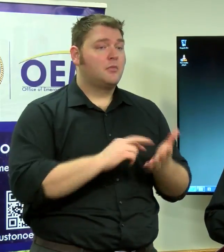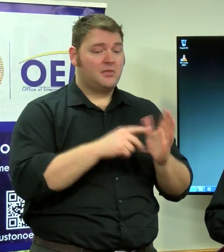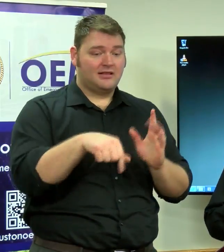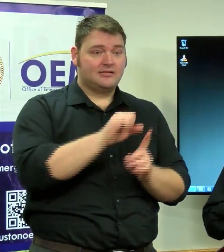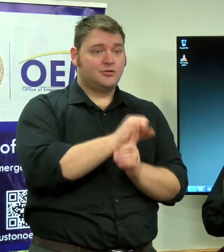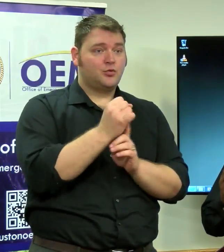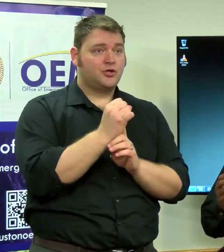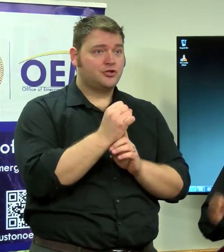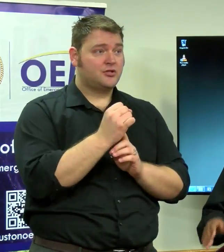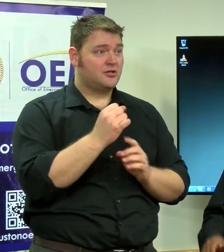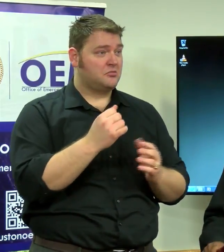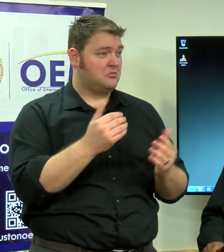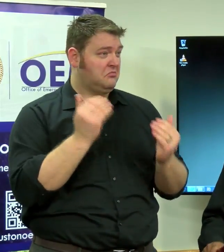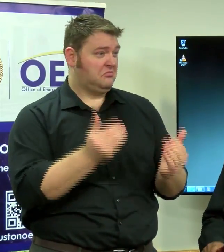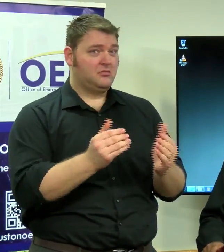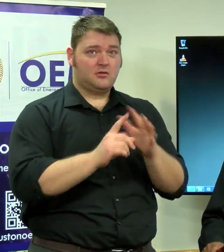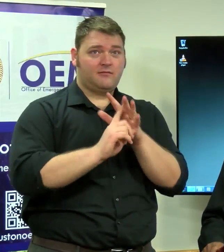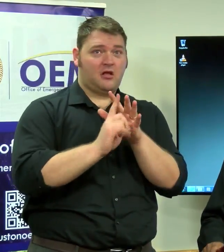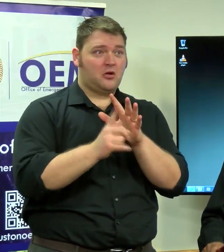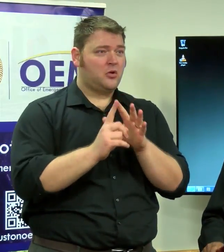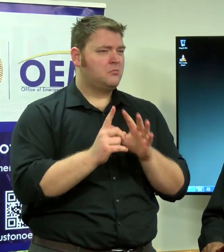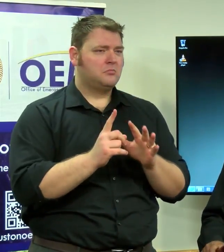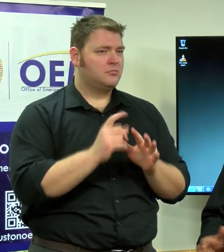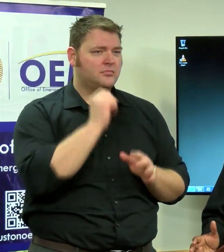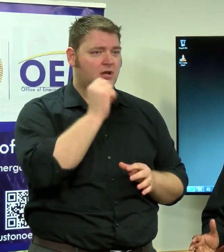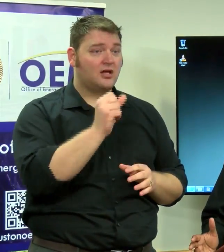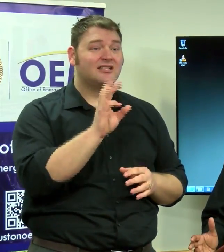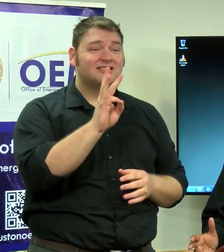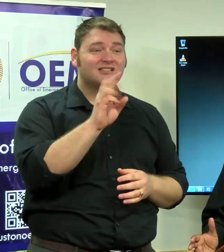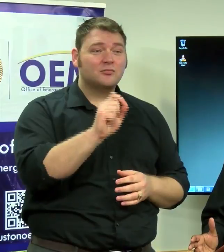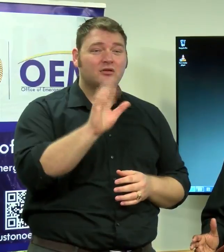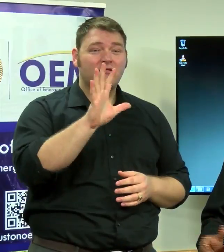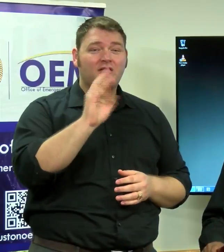to evacuate. It's difficult to evacuate 6.5 million people.